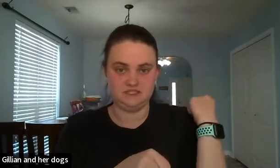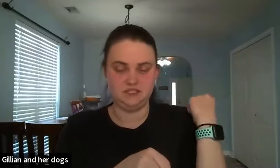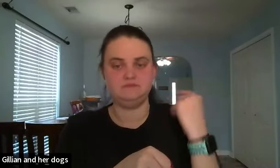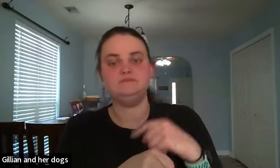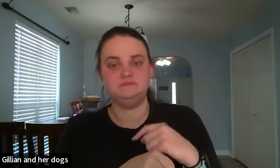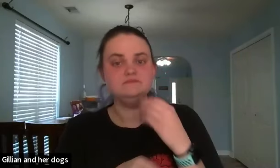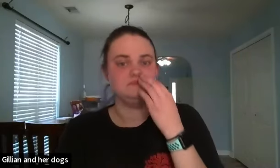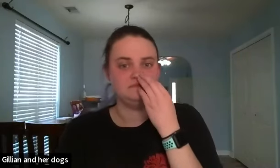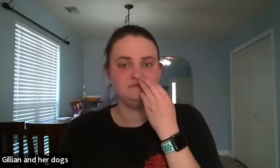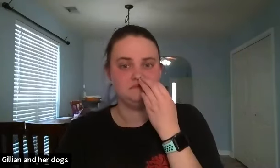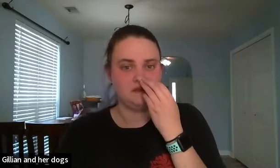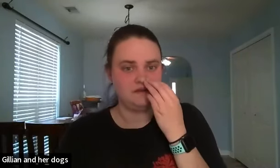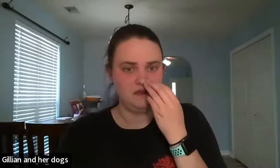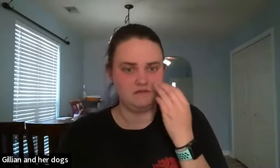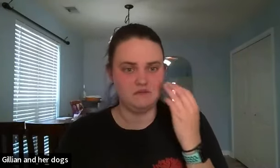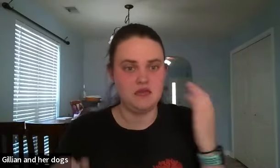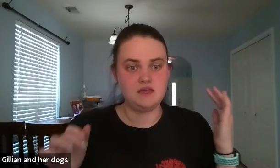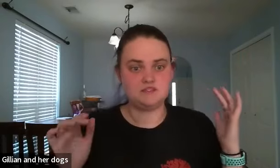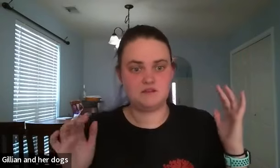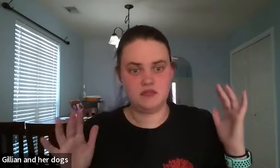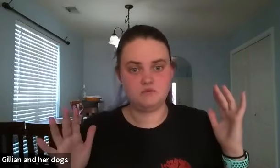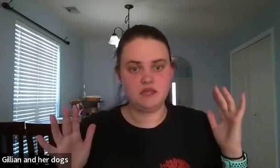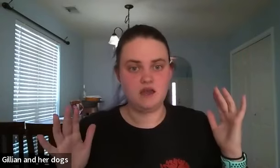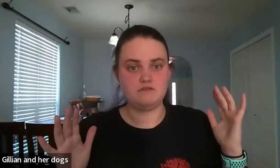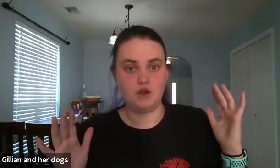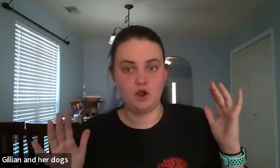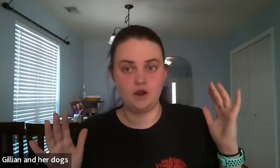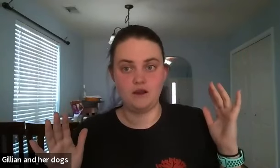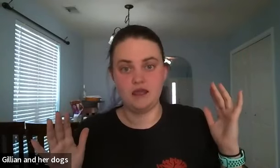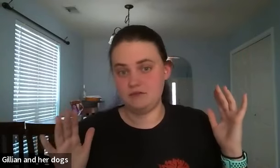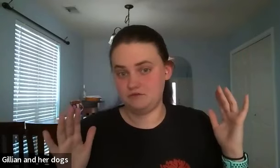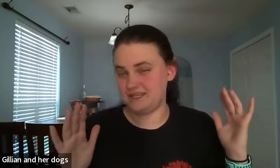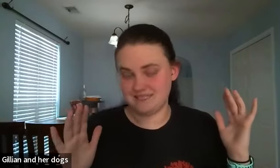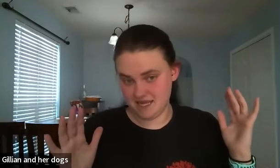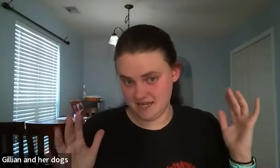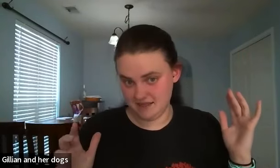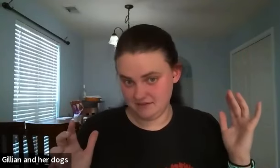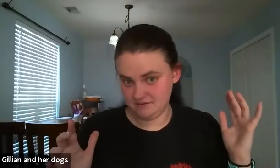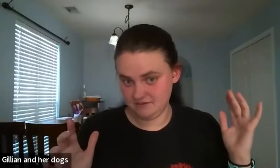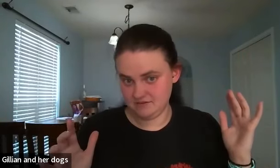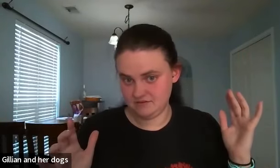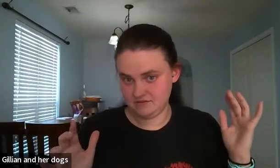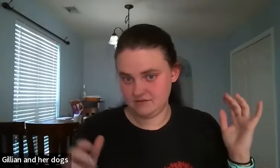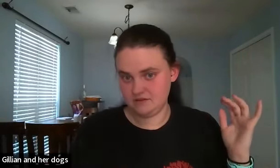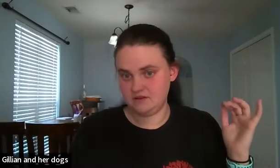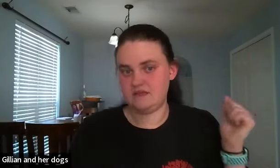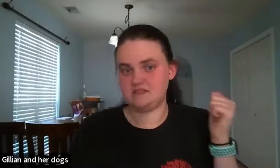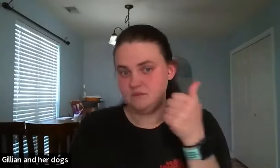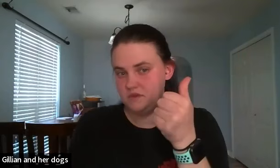last year. Okay. So then we have our every day. And that's